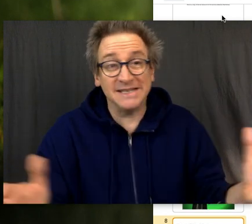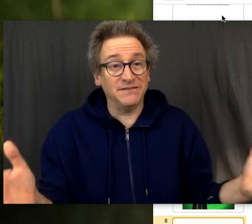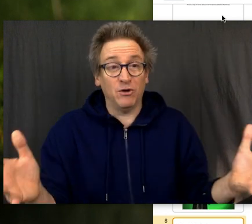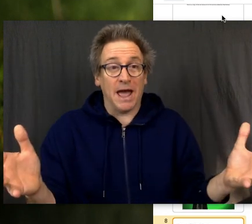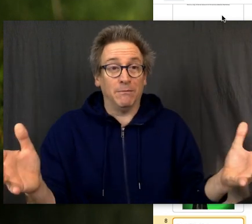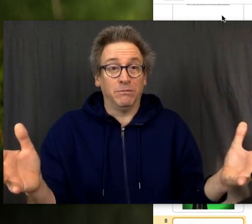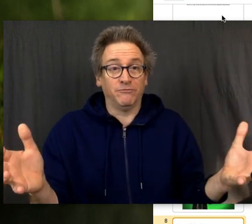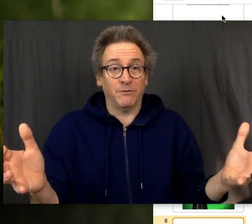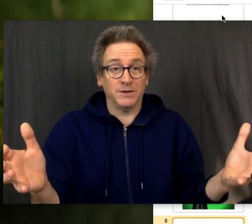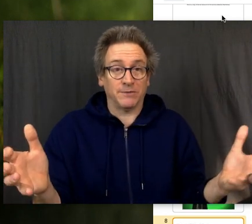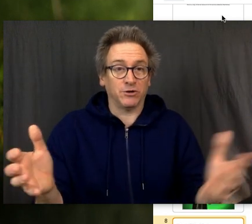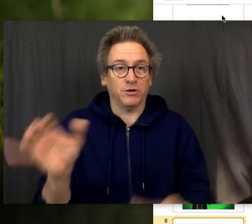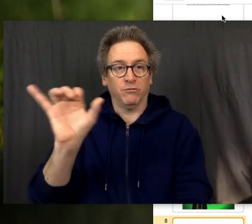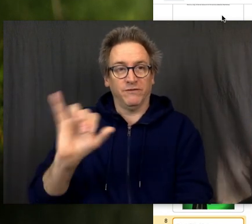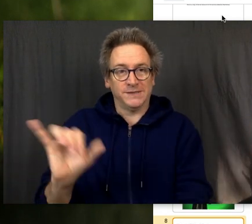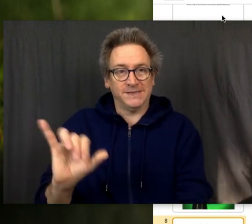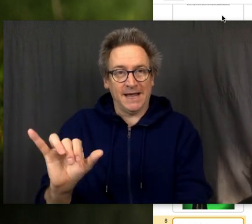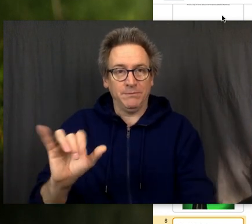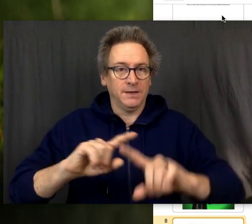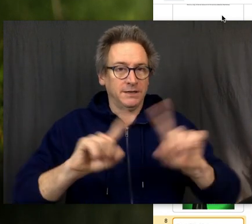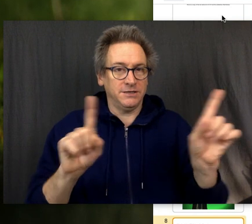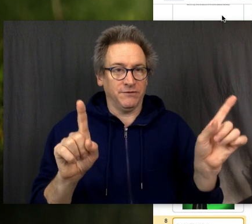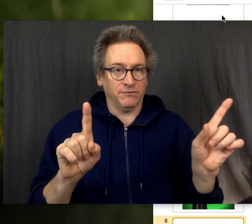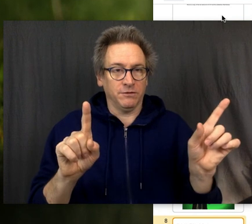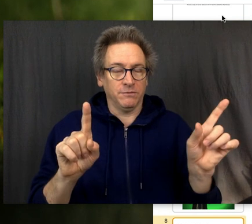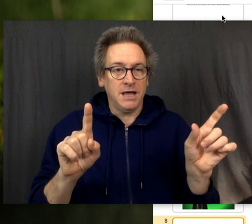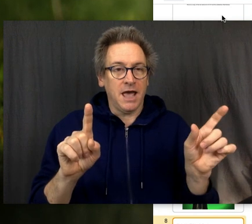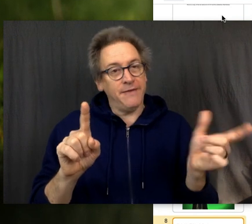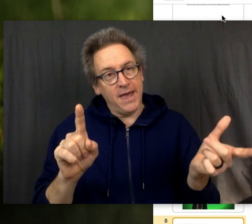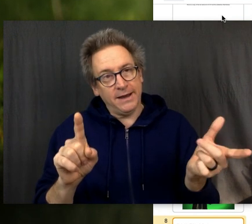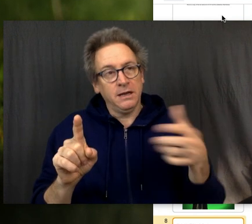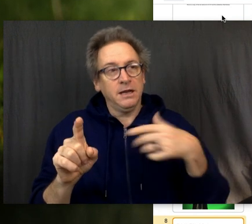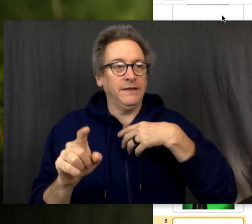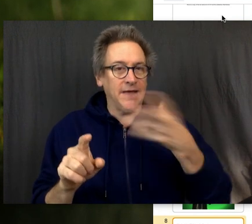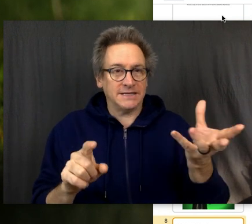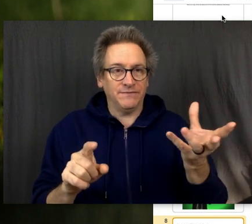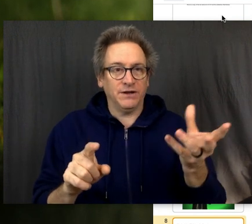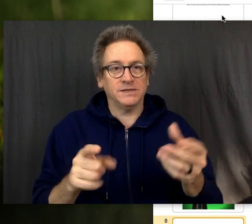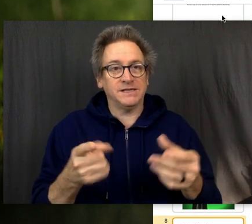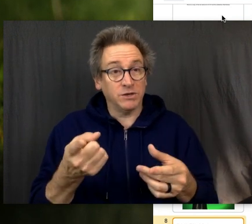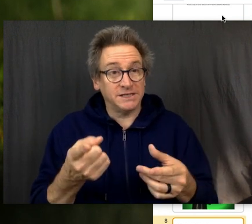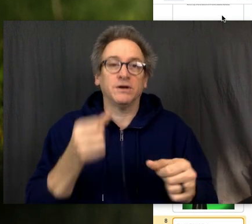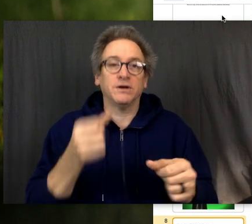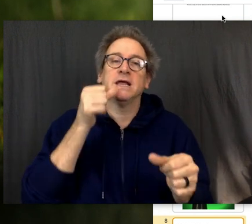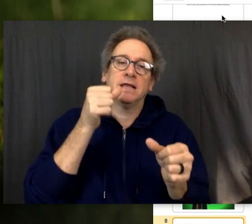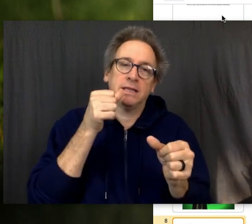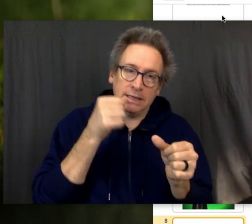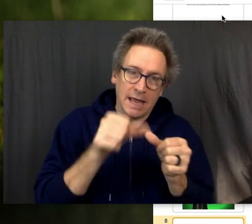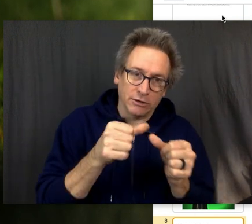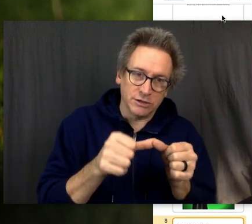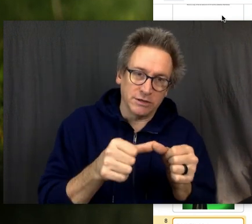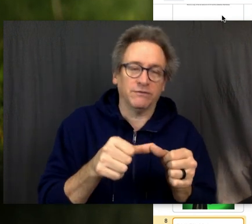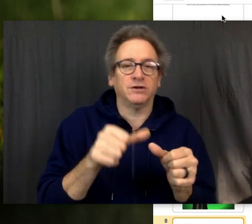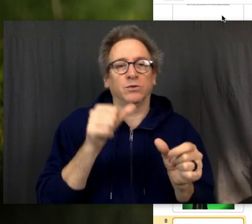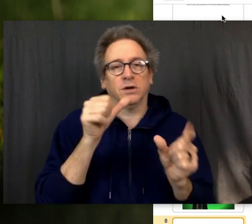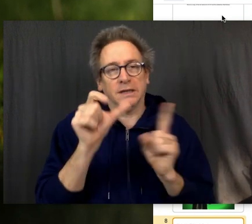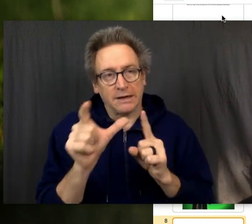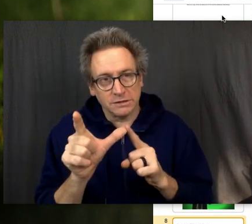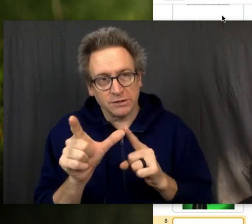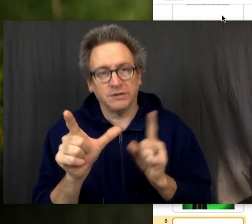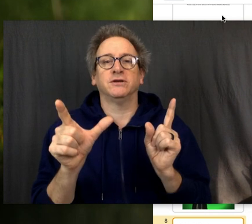And this is the vocab from the chapter. Review same, different. And then in the activity, we'd say what's different? Letters are different,